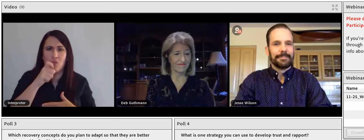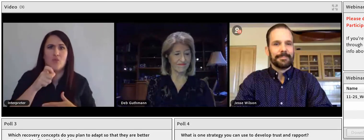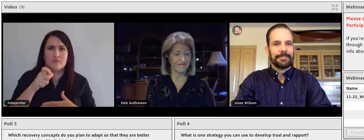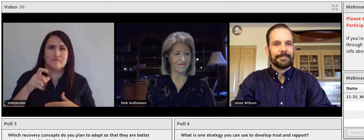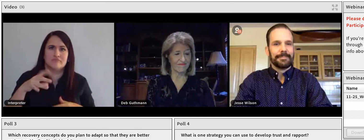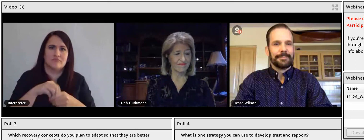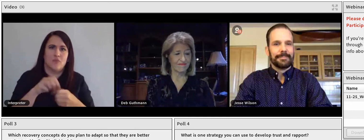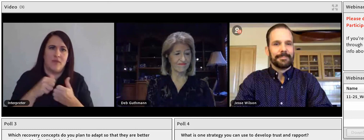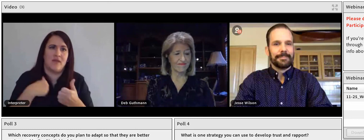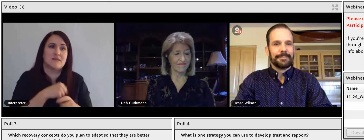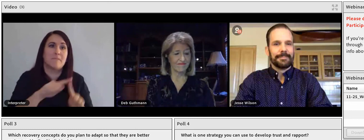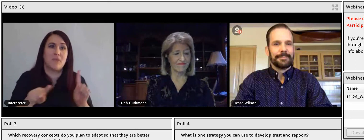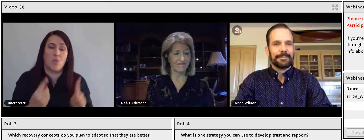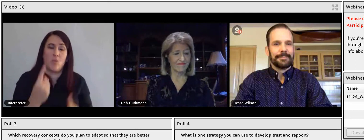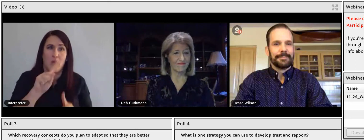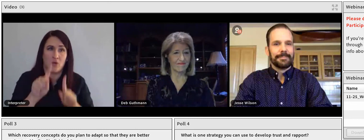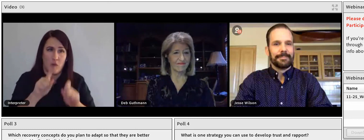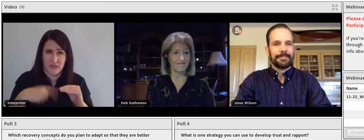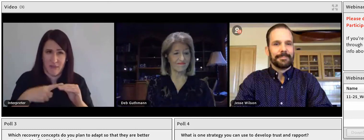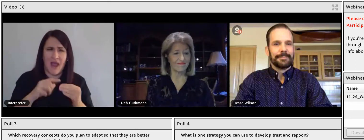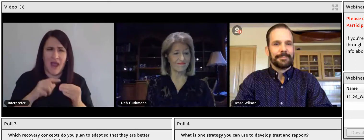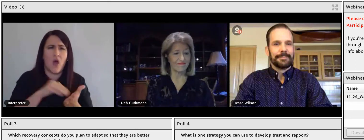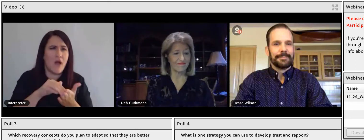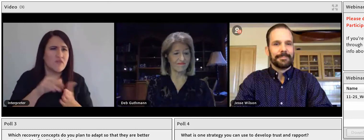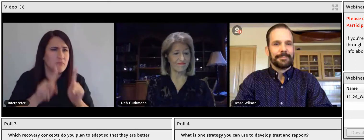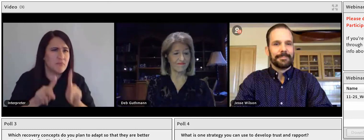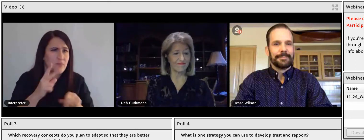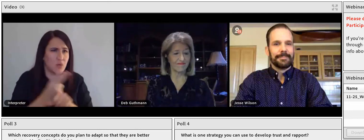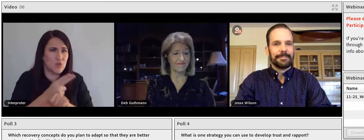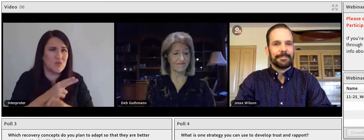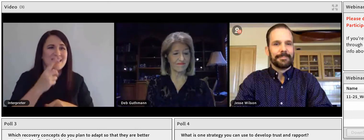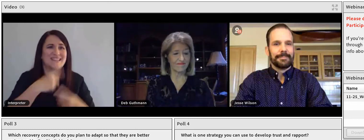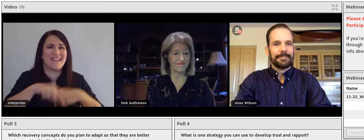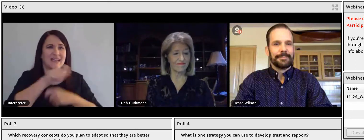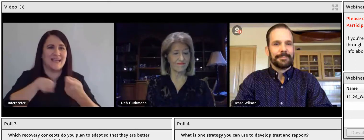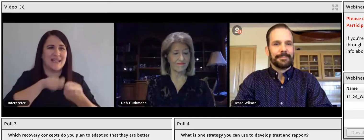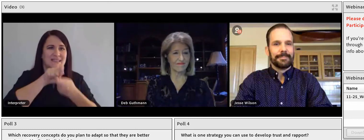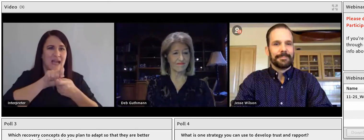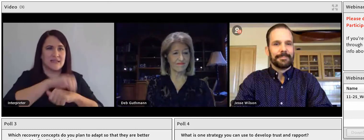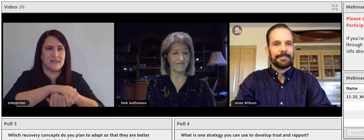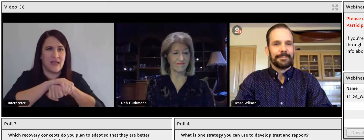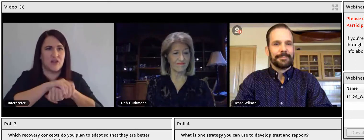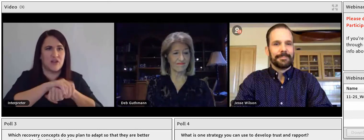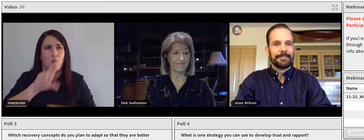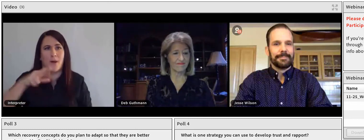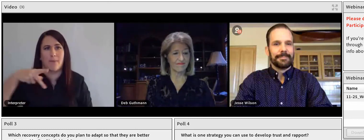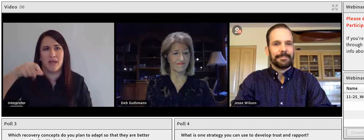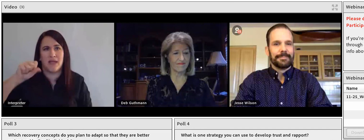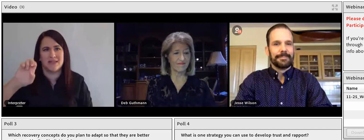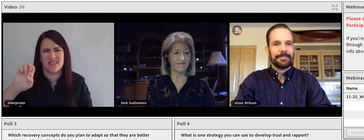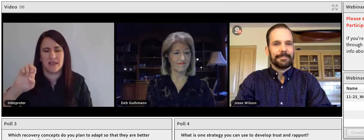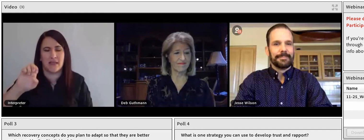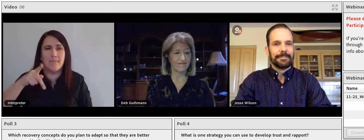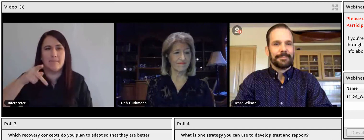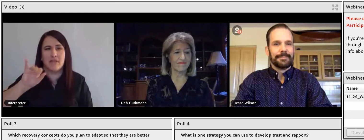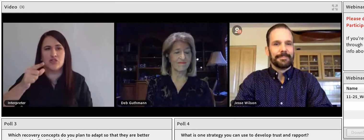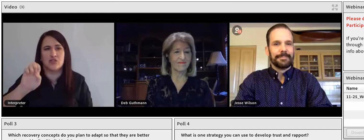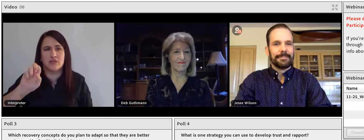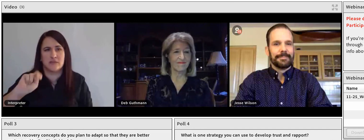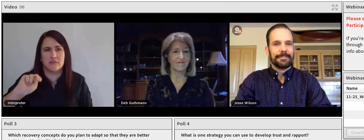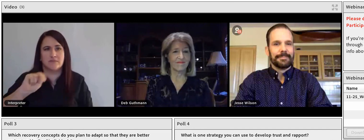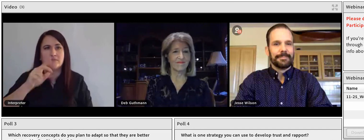of the questions that we did have was how often do people use signed exact English or pidgin signed English, and how